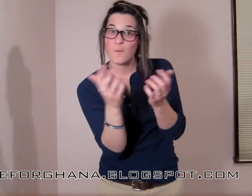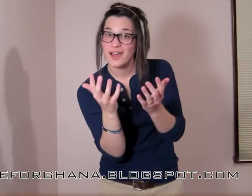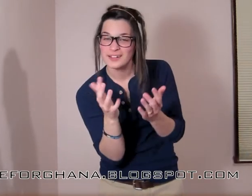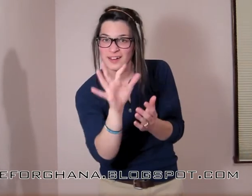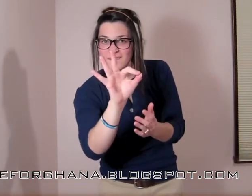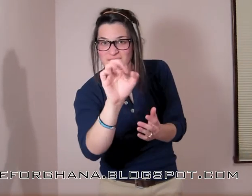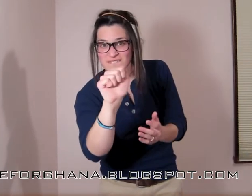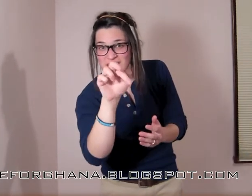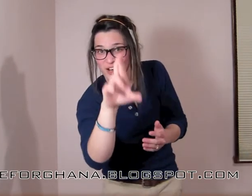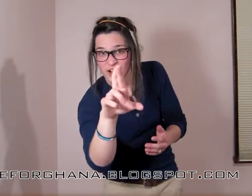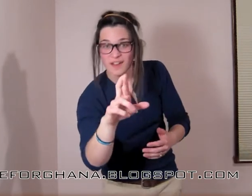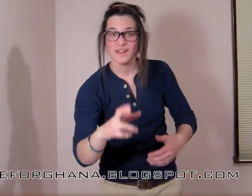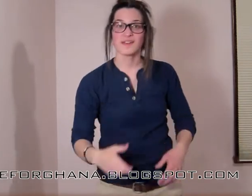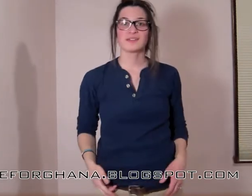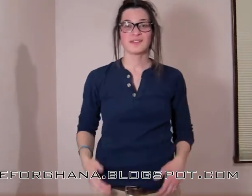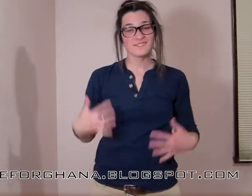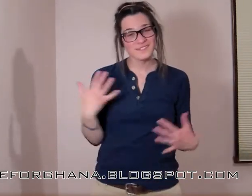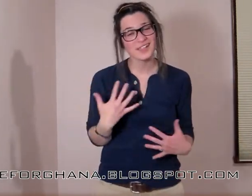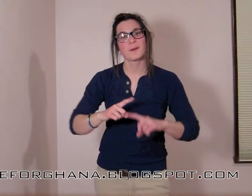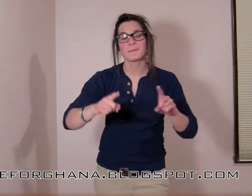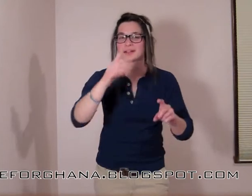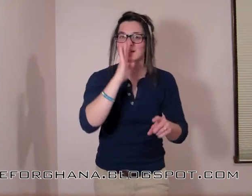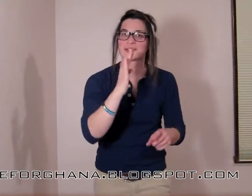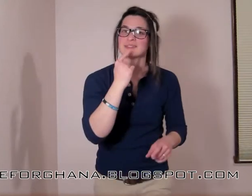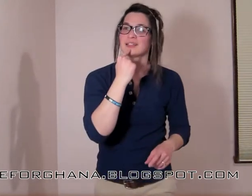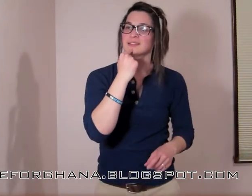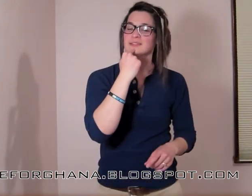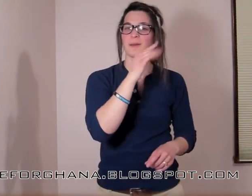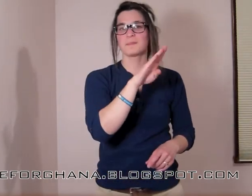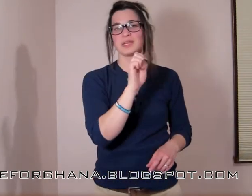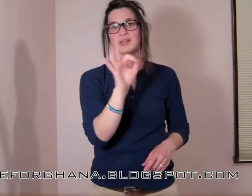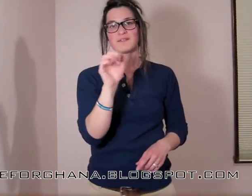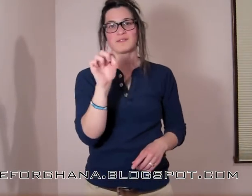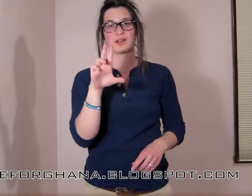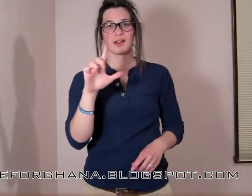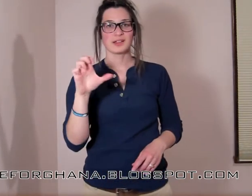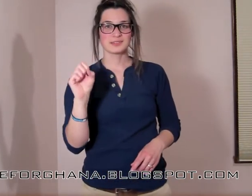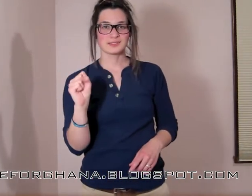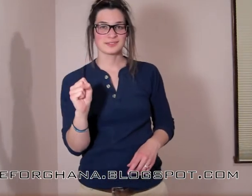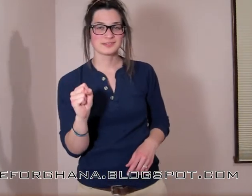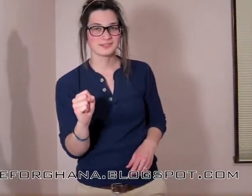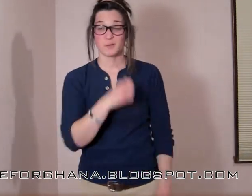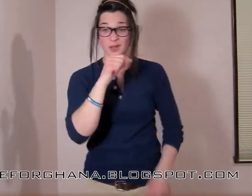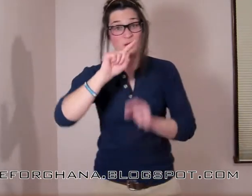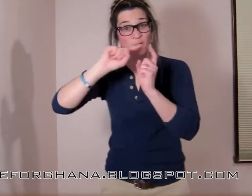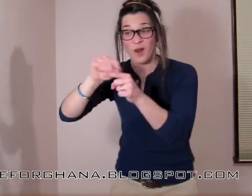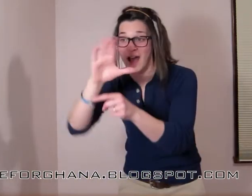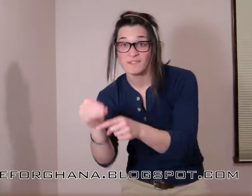With what? Fear. Fear. But God says, be fearless. When